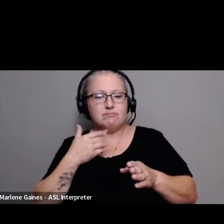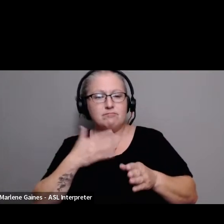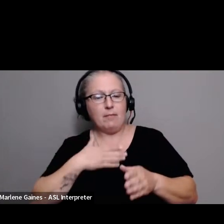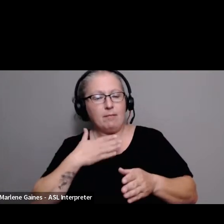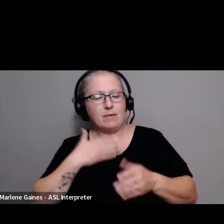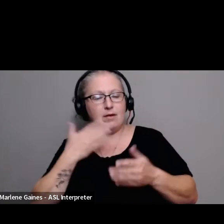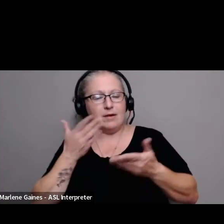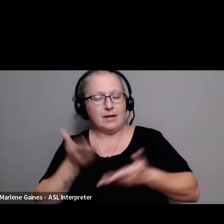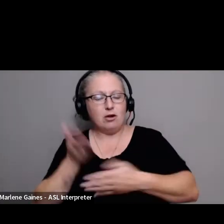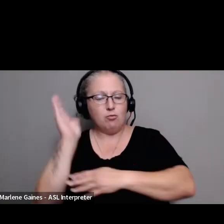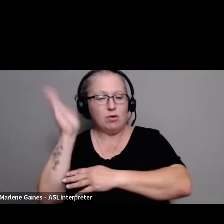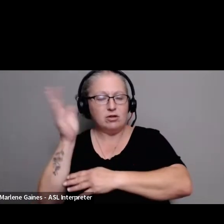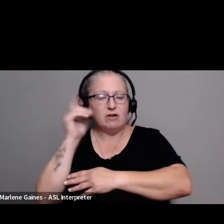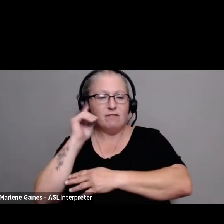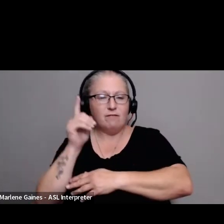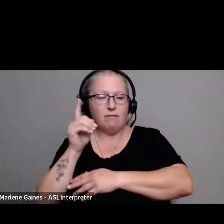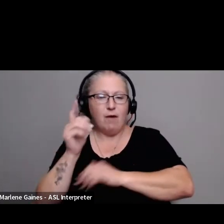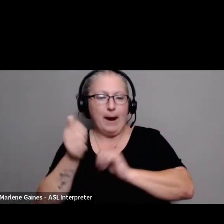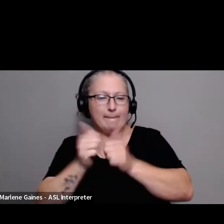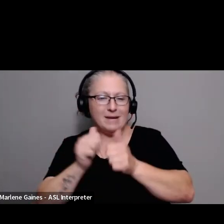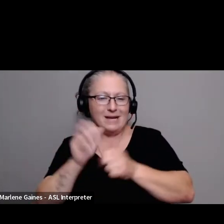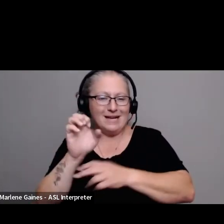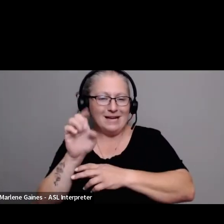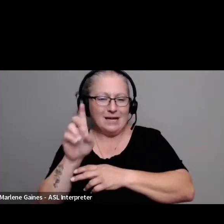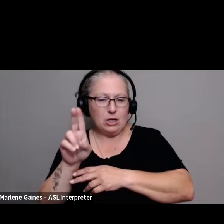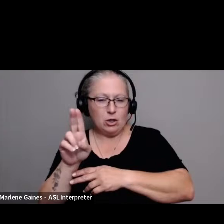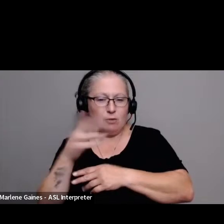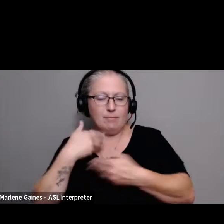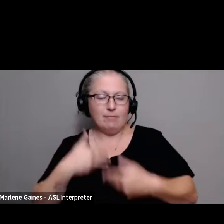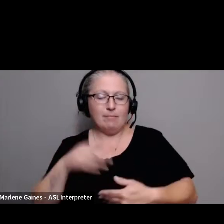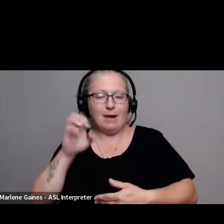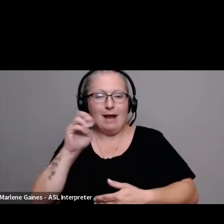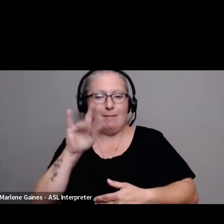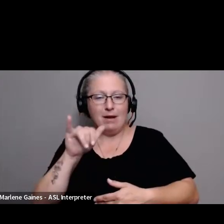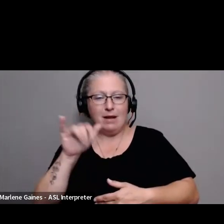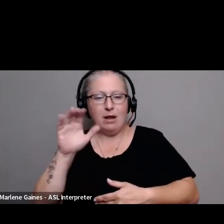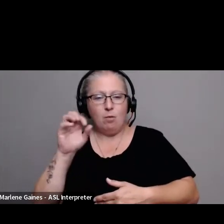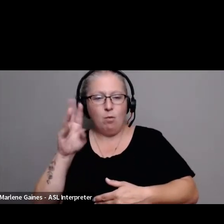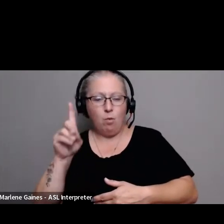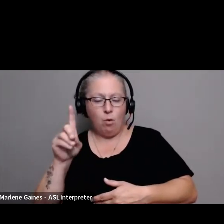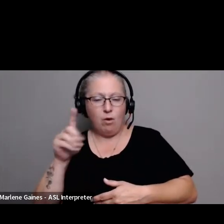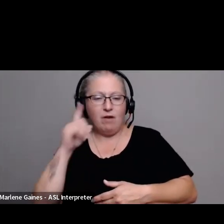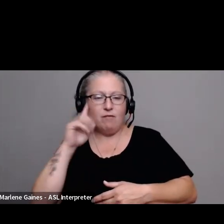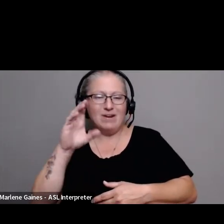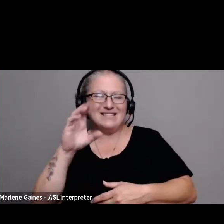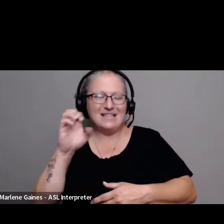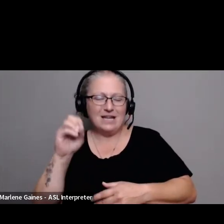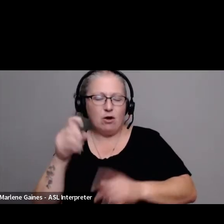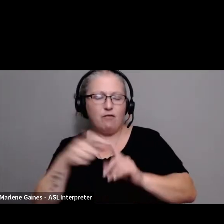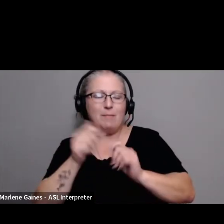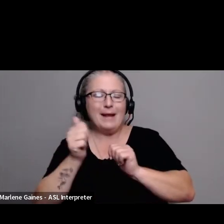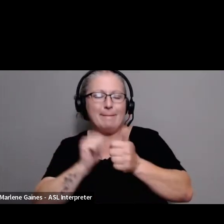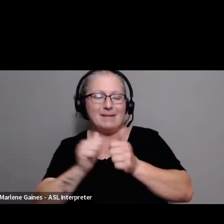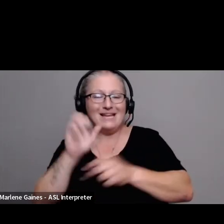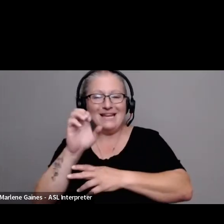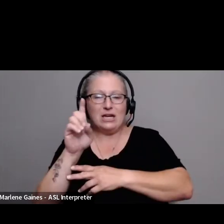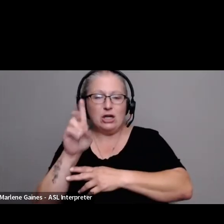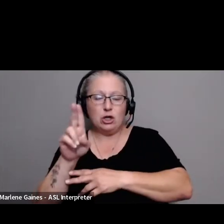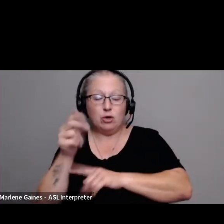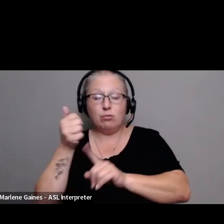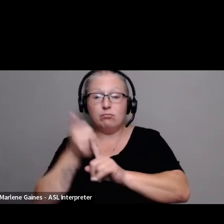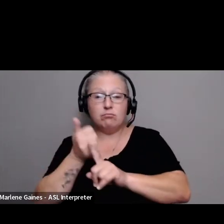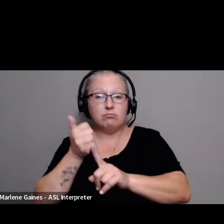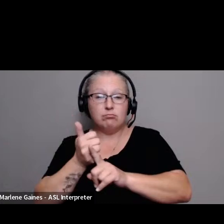presentation tonight for Competes EDU. I'm Emily Ward. I'm the CEO of Competes EDU. Competes EDU is